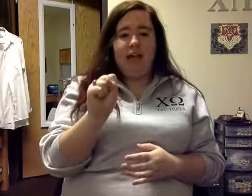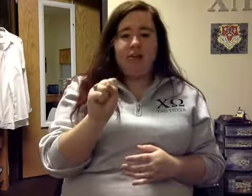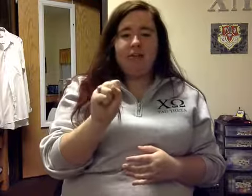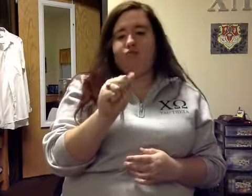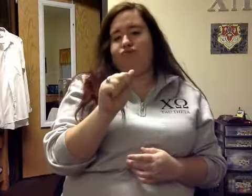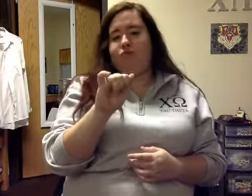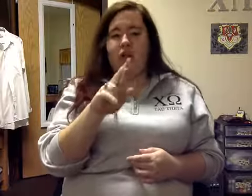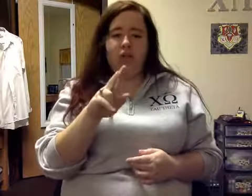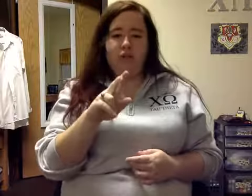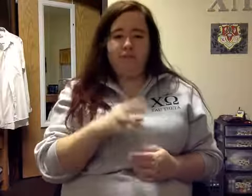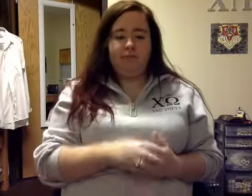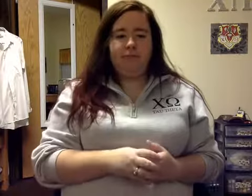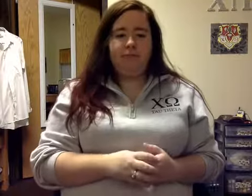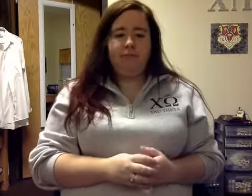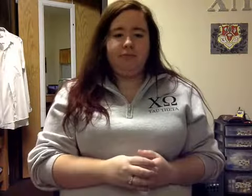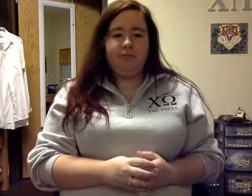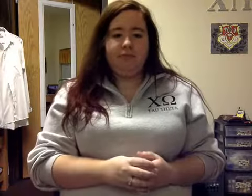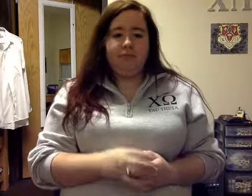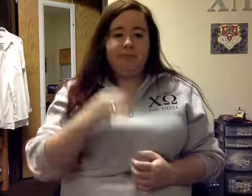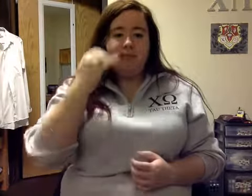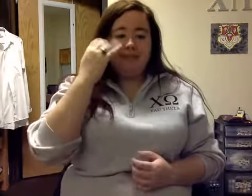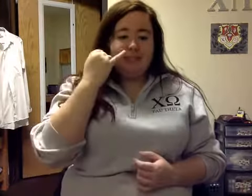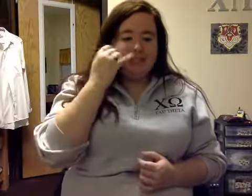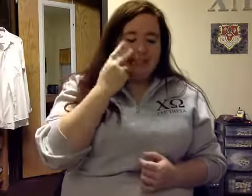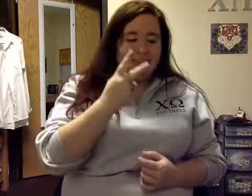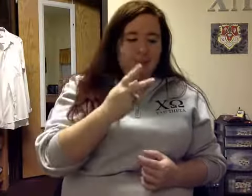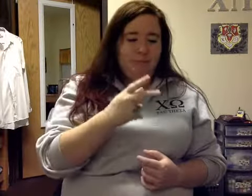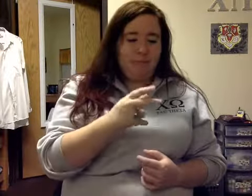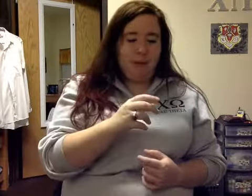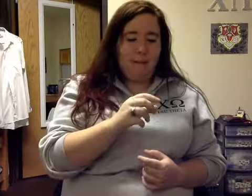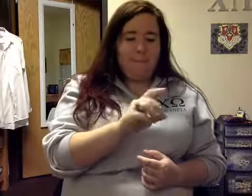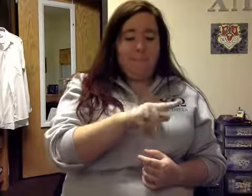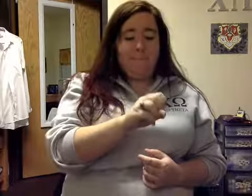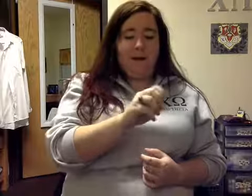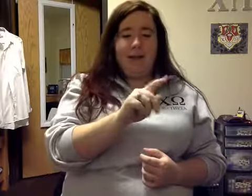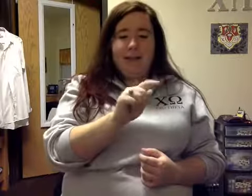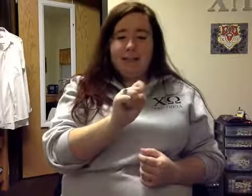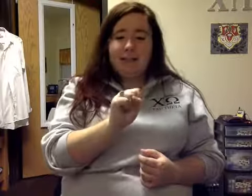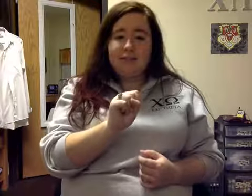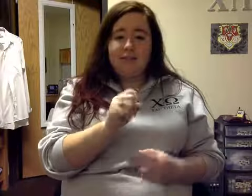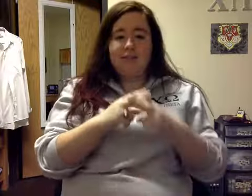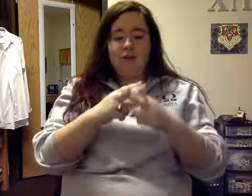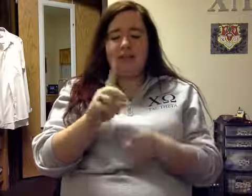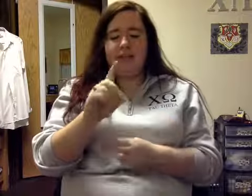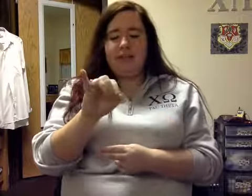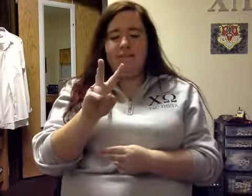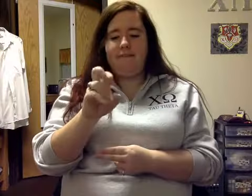If the doctor might see some pockets in the colon called diverticulitis, some patients are very concerned about their privacy